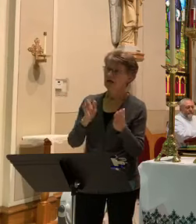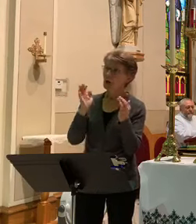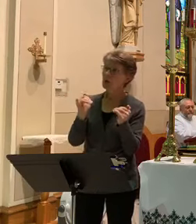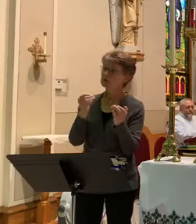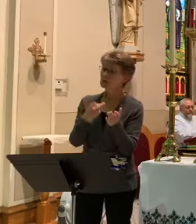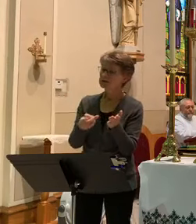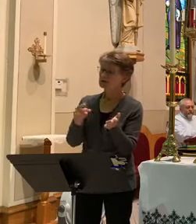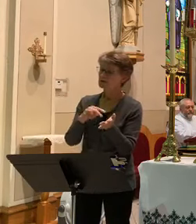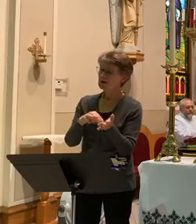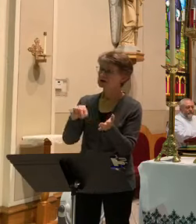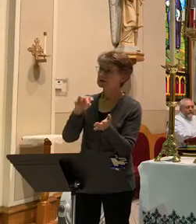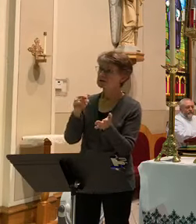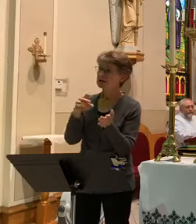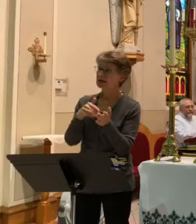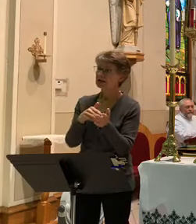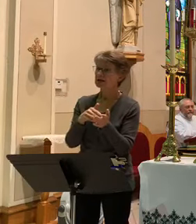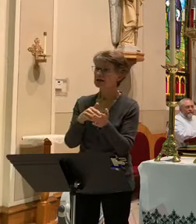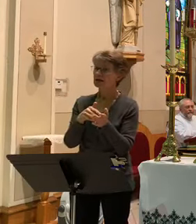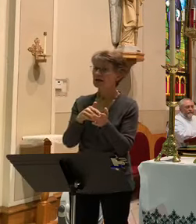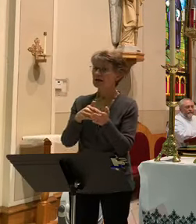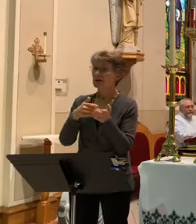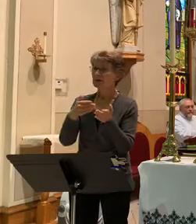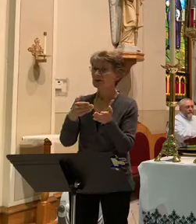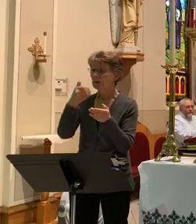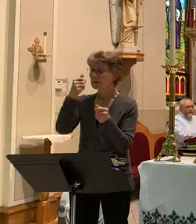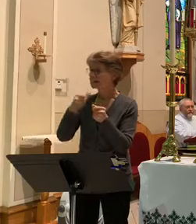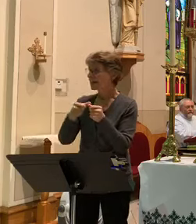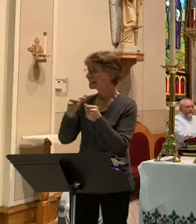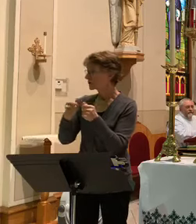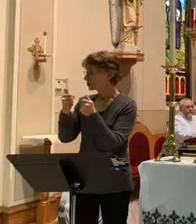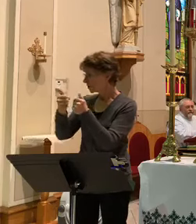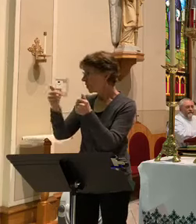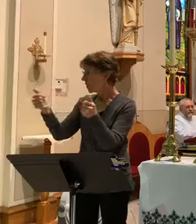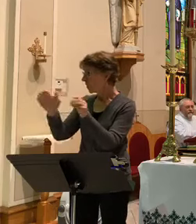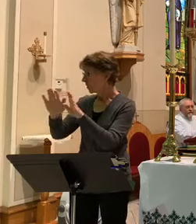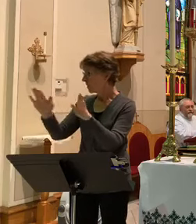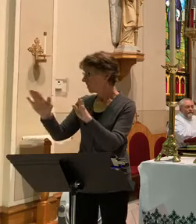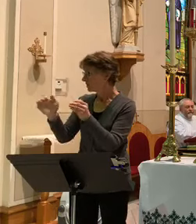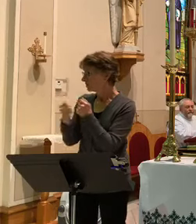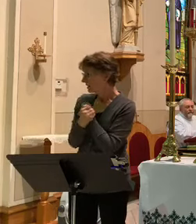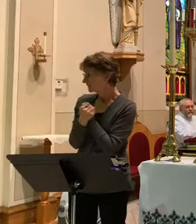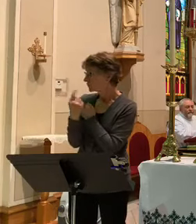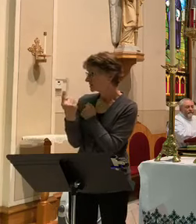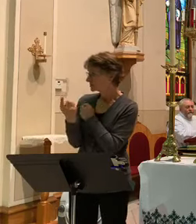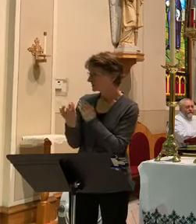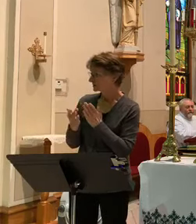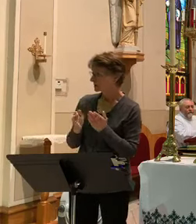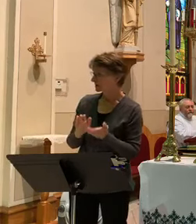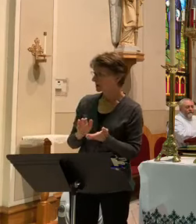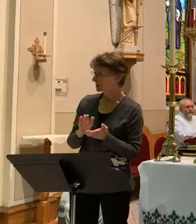and all who have died in your mercy. Let's remember our loved ones who have gone to God.